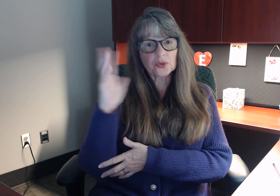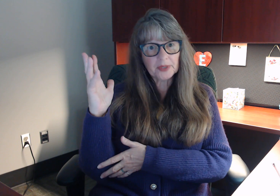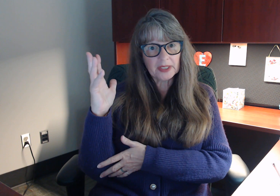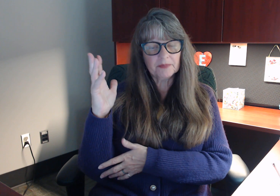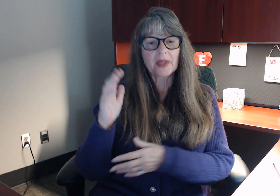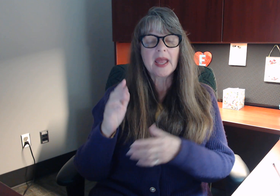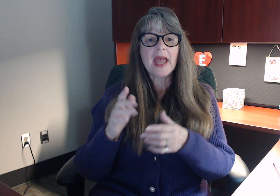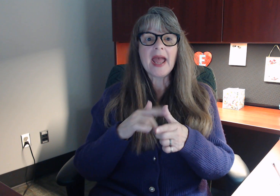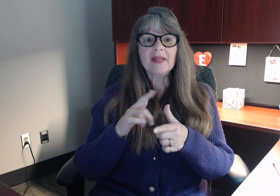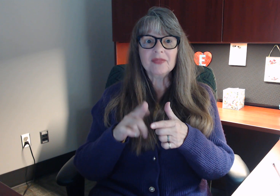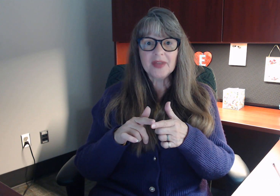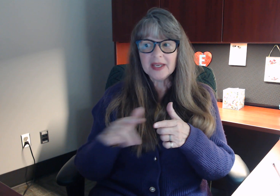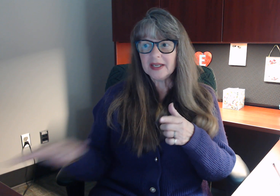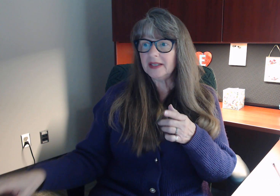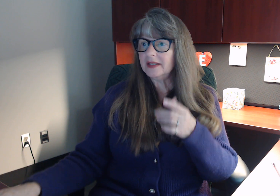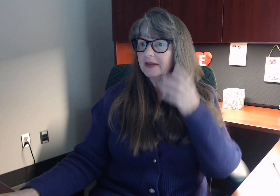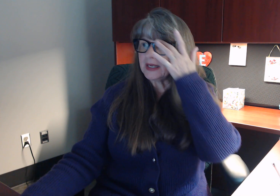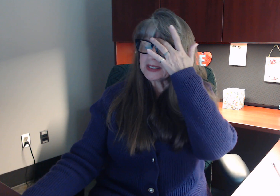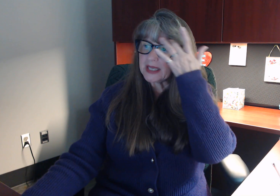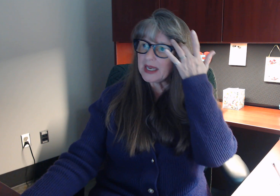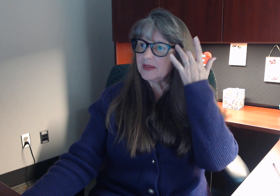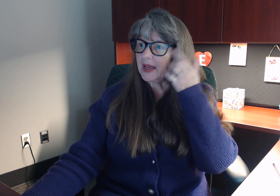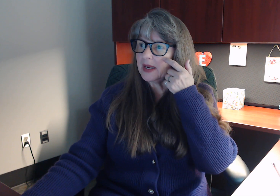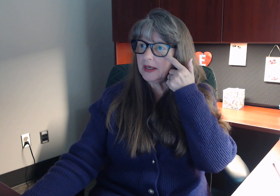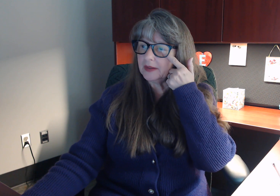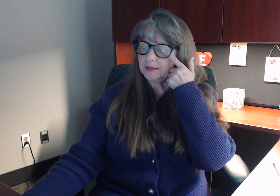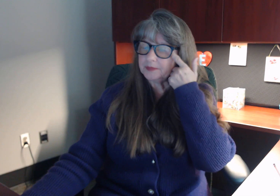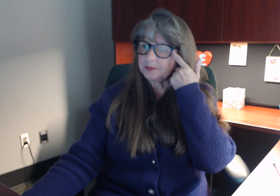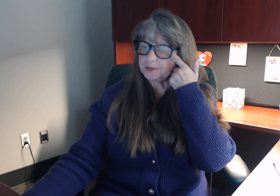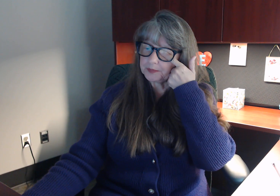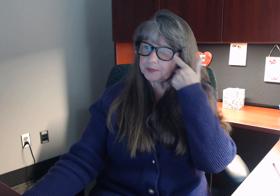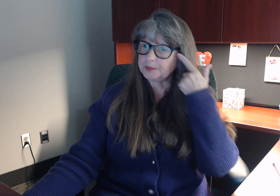tree. And then they said that